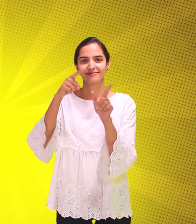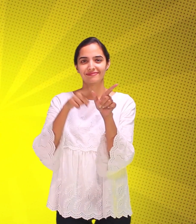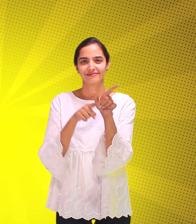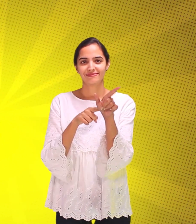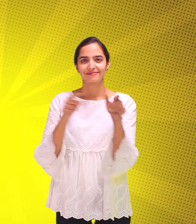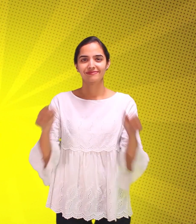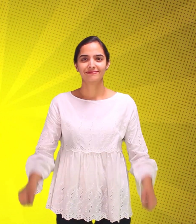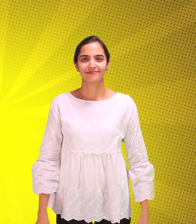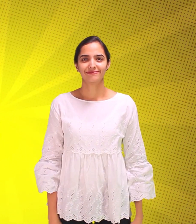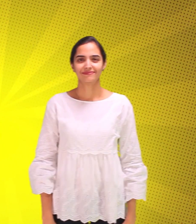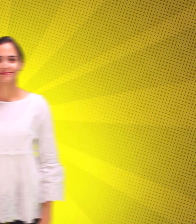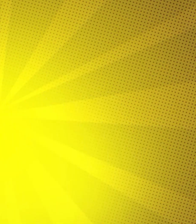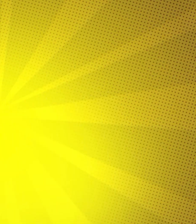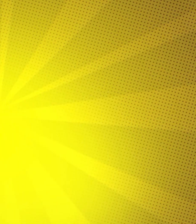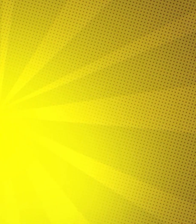A-U-N-T-Y. Auntie.